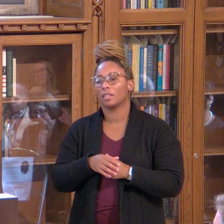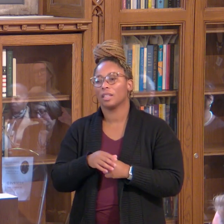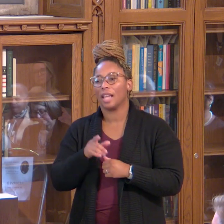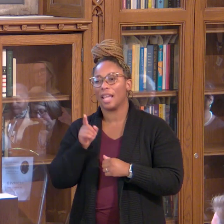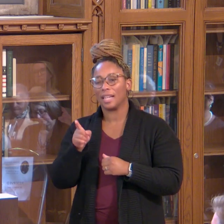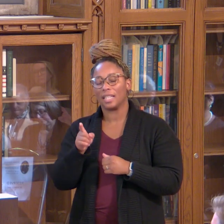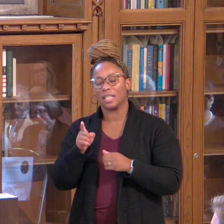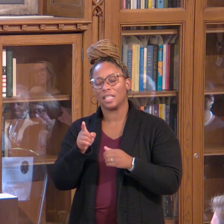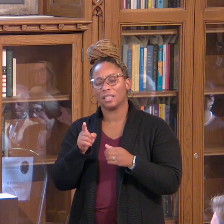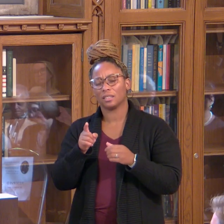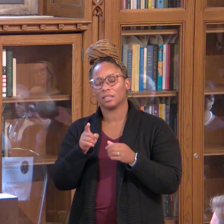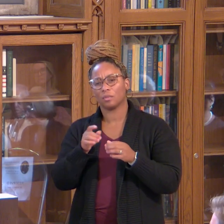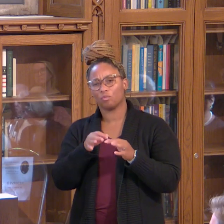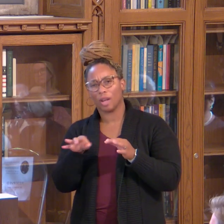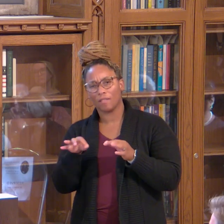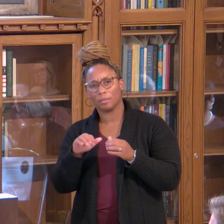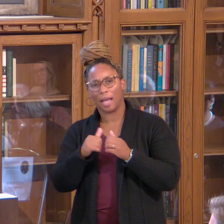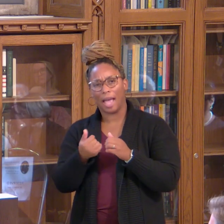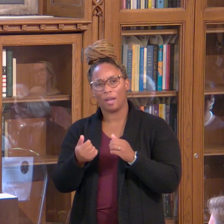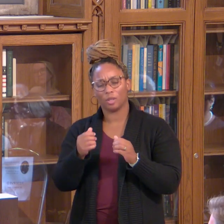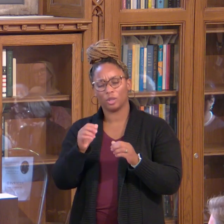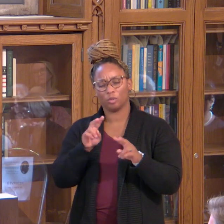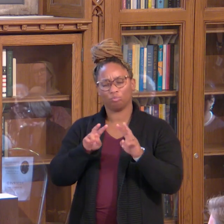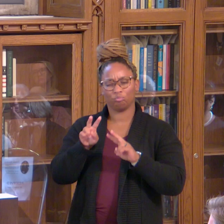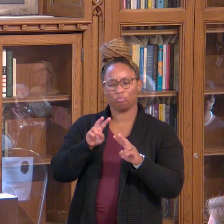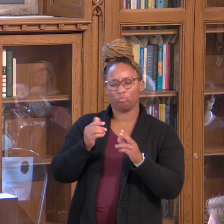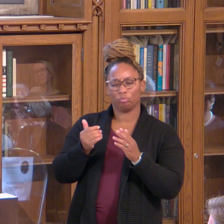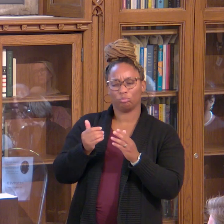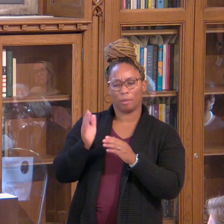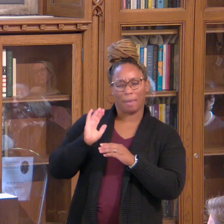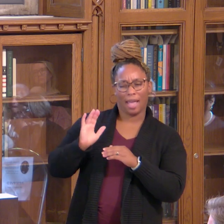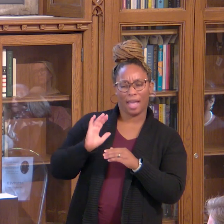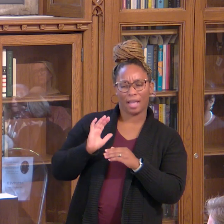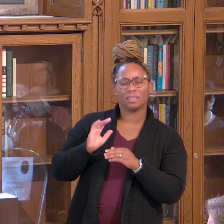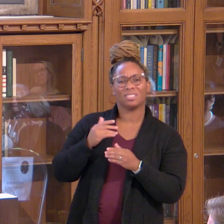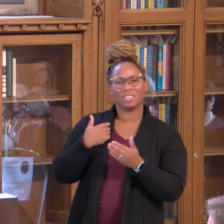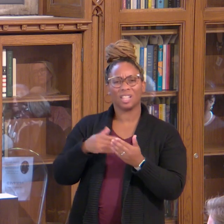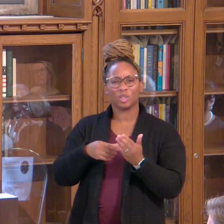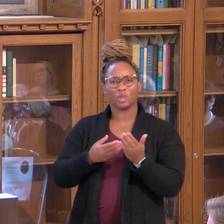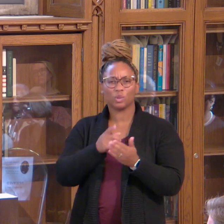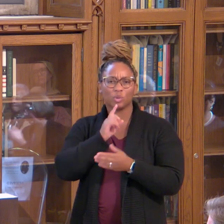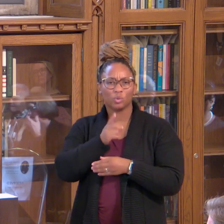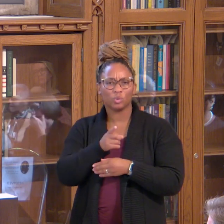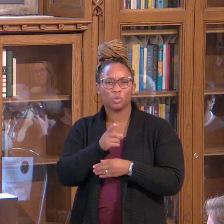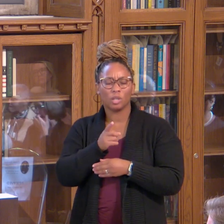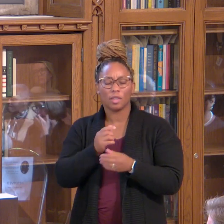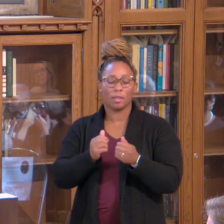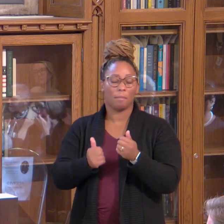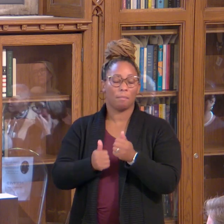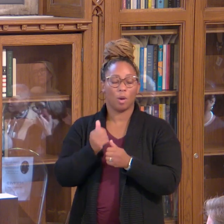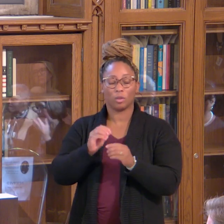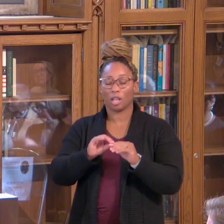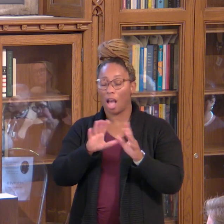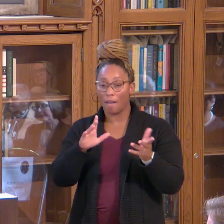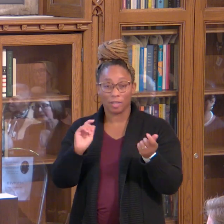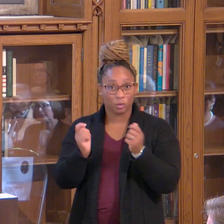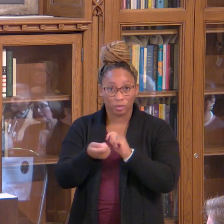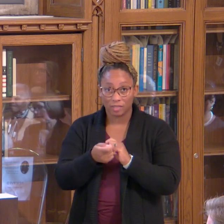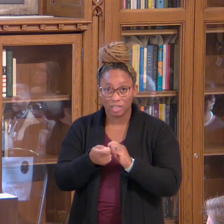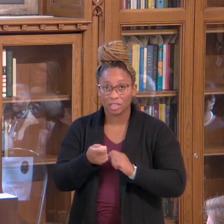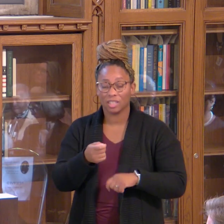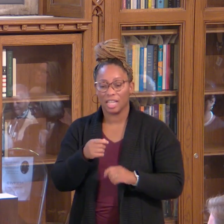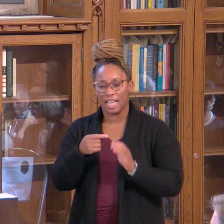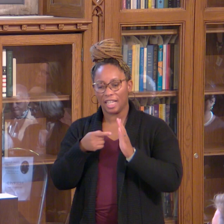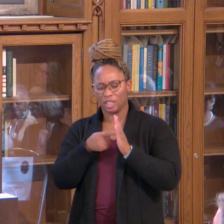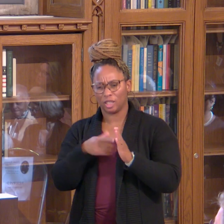reference about new ways to look at the past Rings true one of the most obvious revisionist changes that